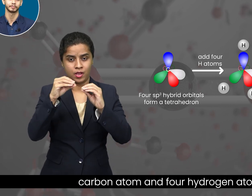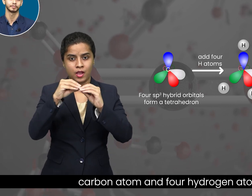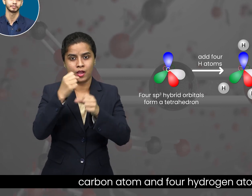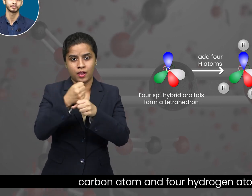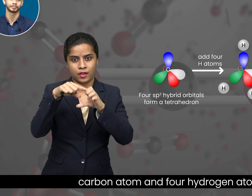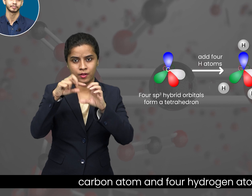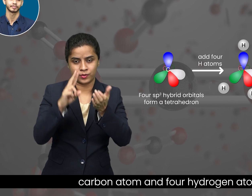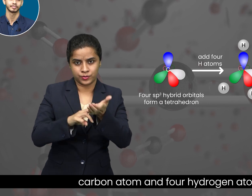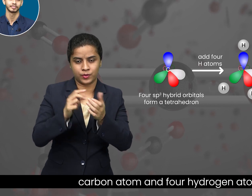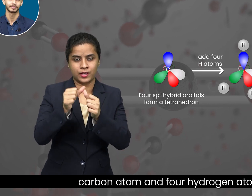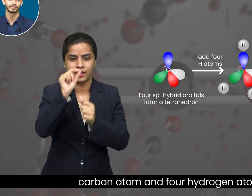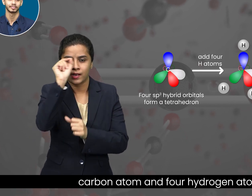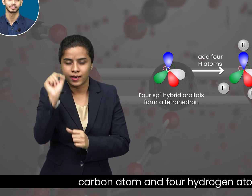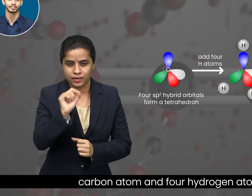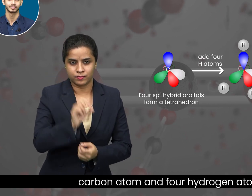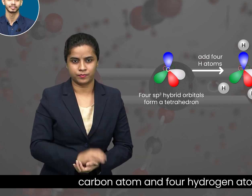atoms.